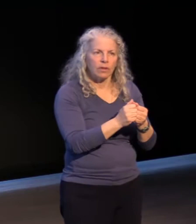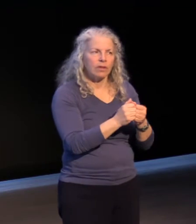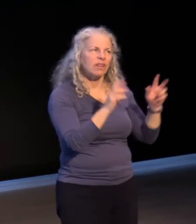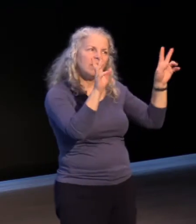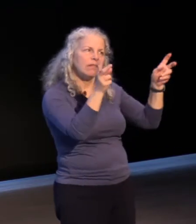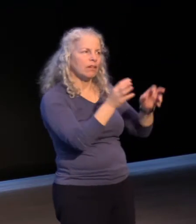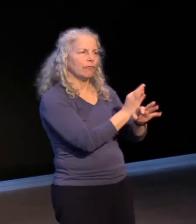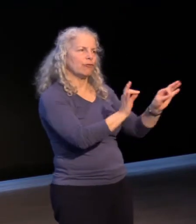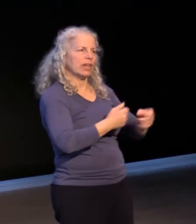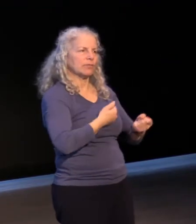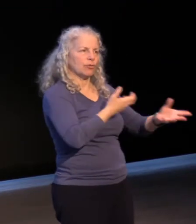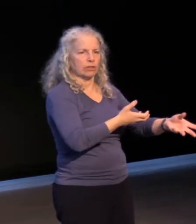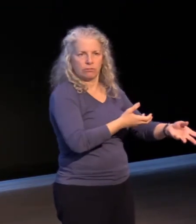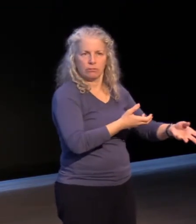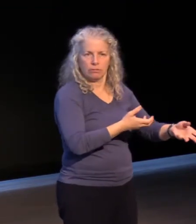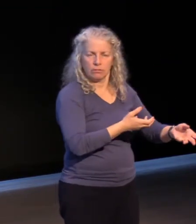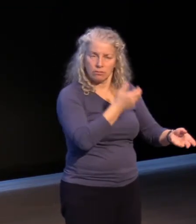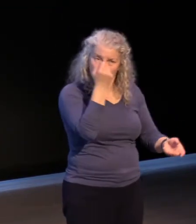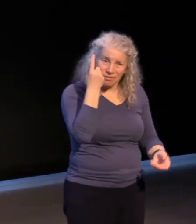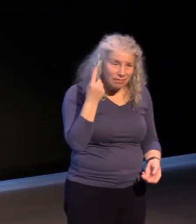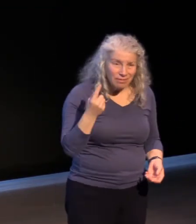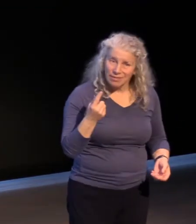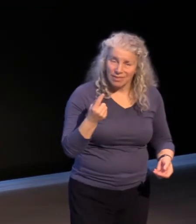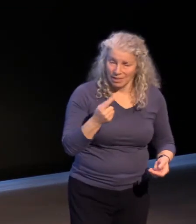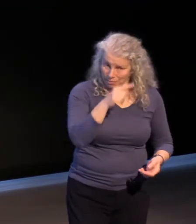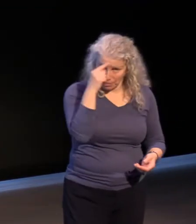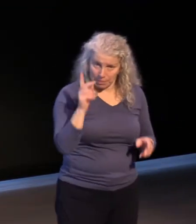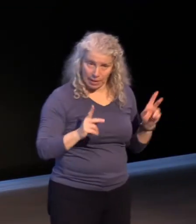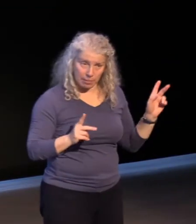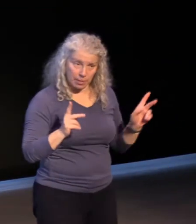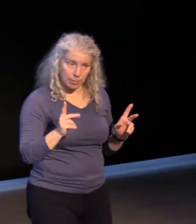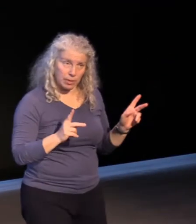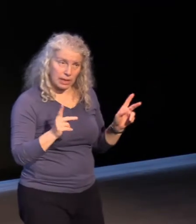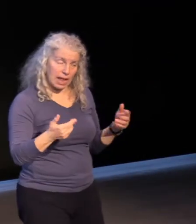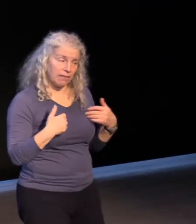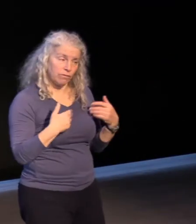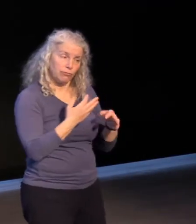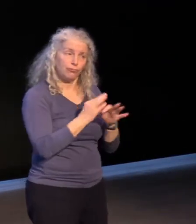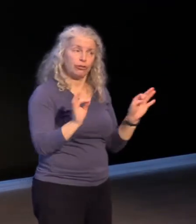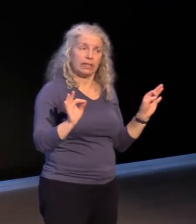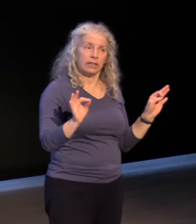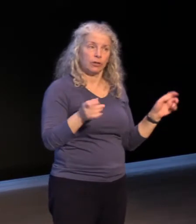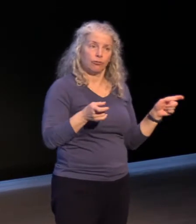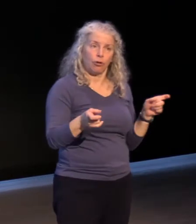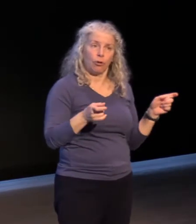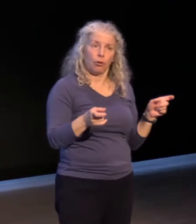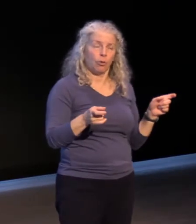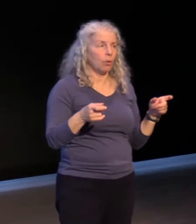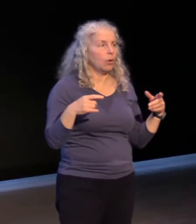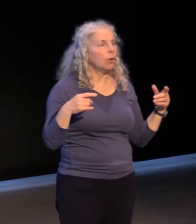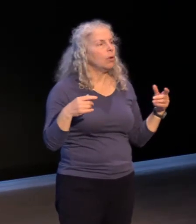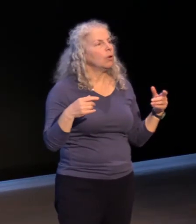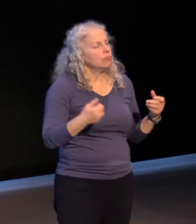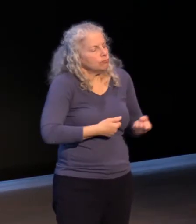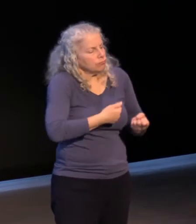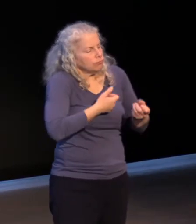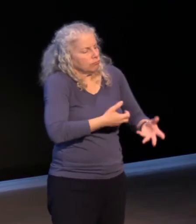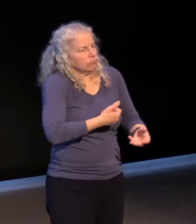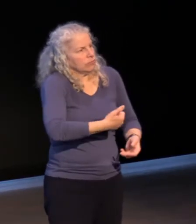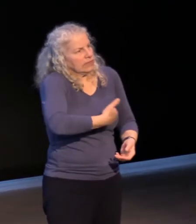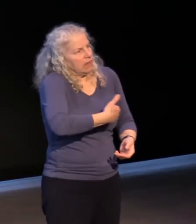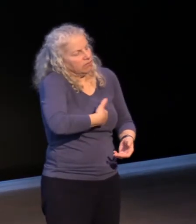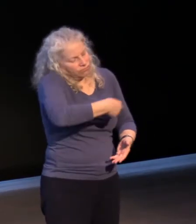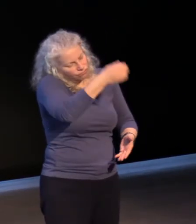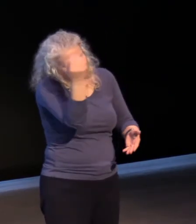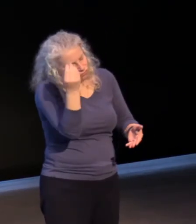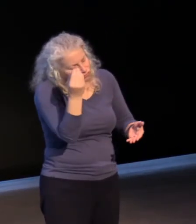expression. As people, the only thing Black people had complete freedom and control over was expressing themselves, and